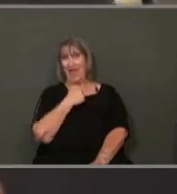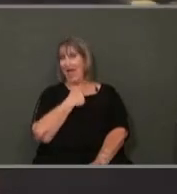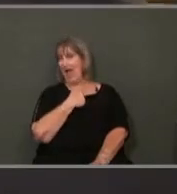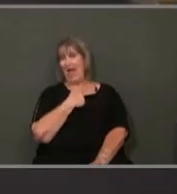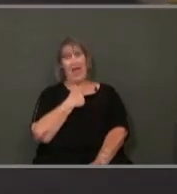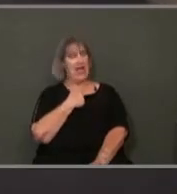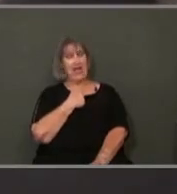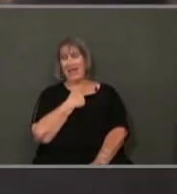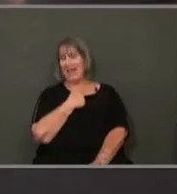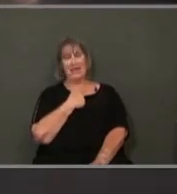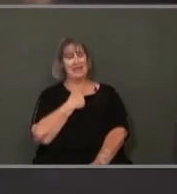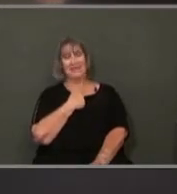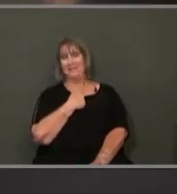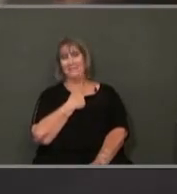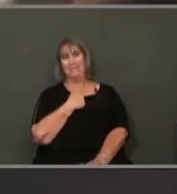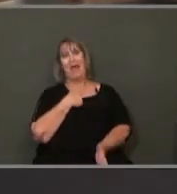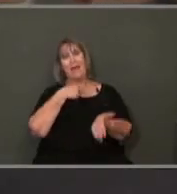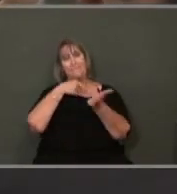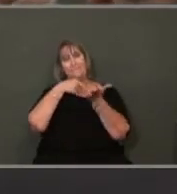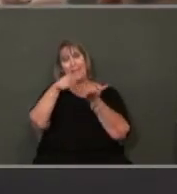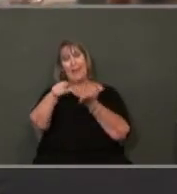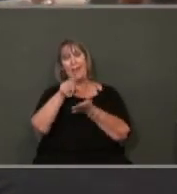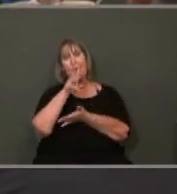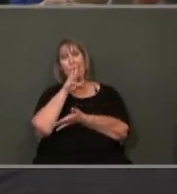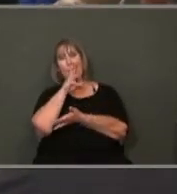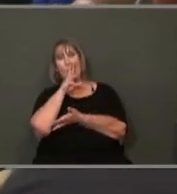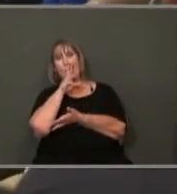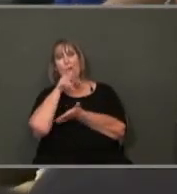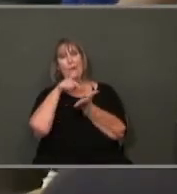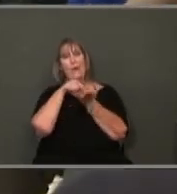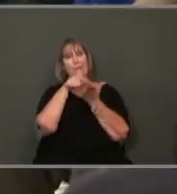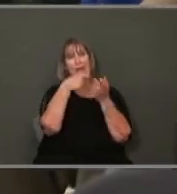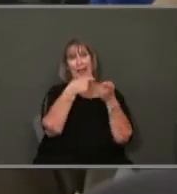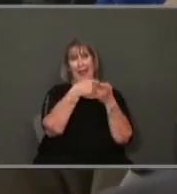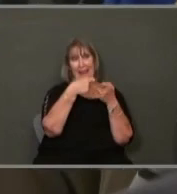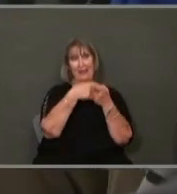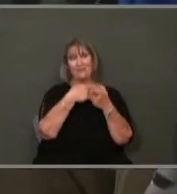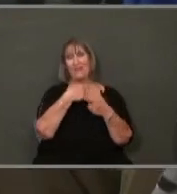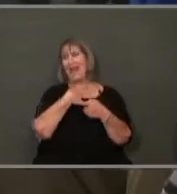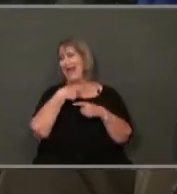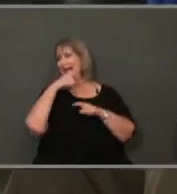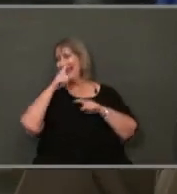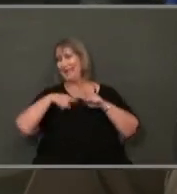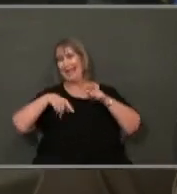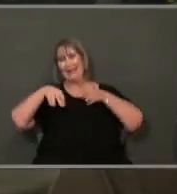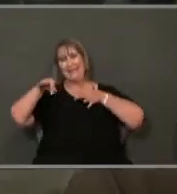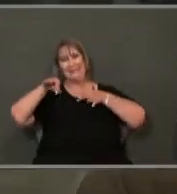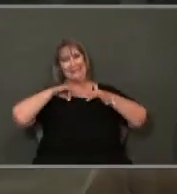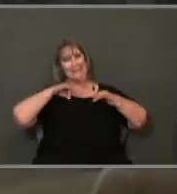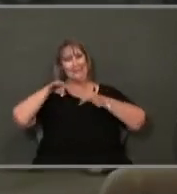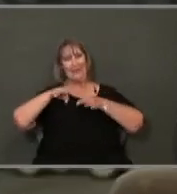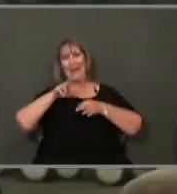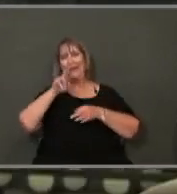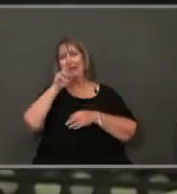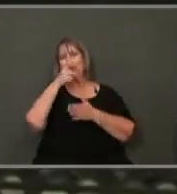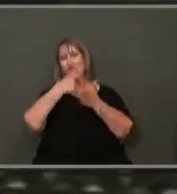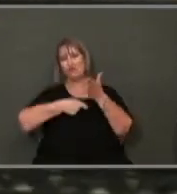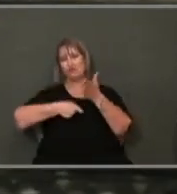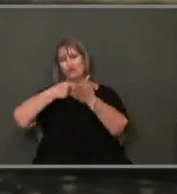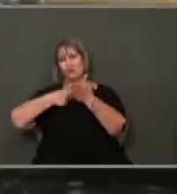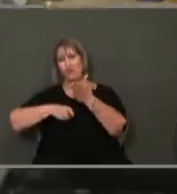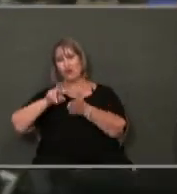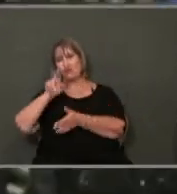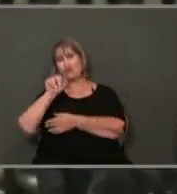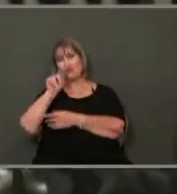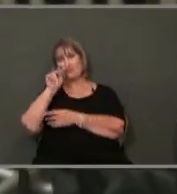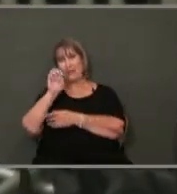can't really go into any detail about what that rate structure looks like. Generally speaking, I know the rates that the council's approved in